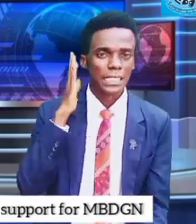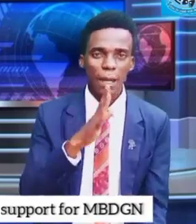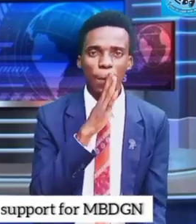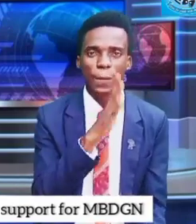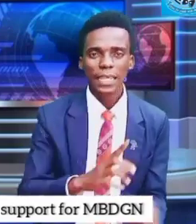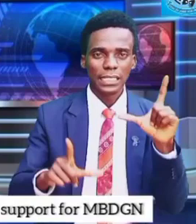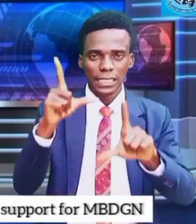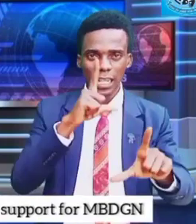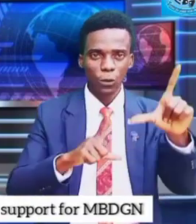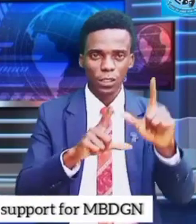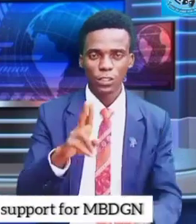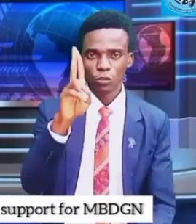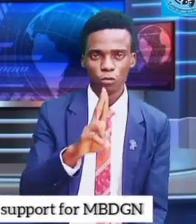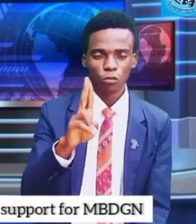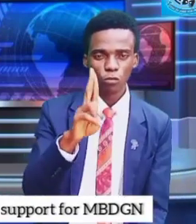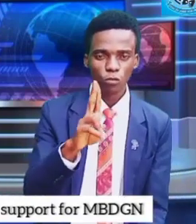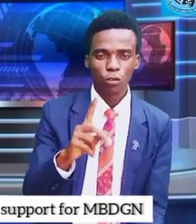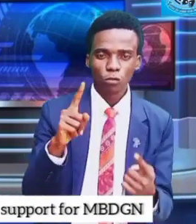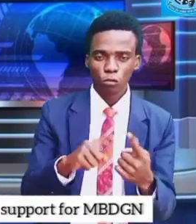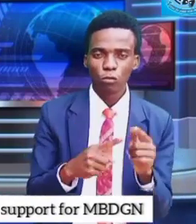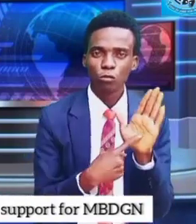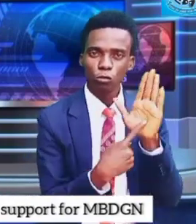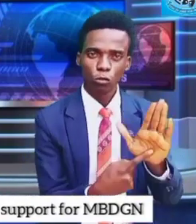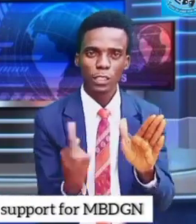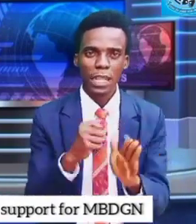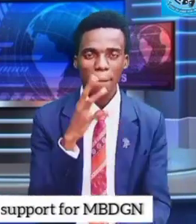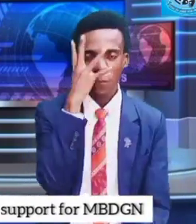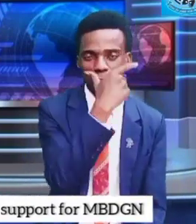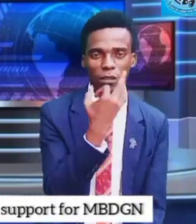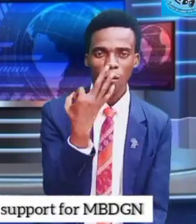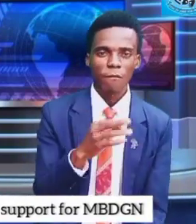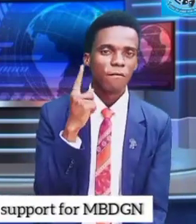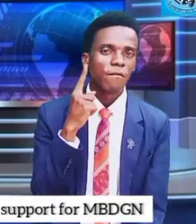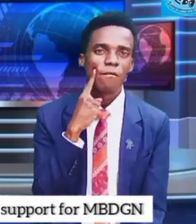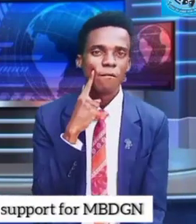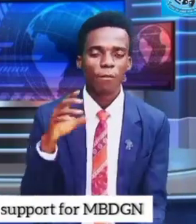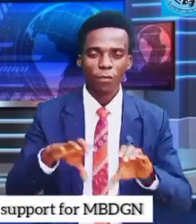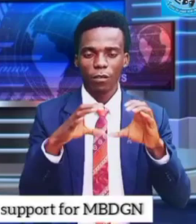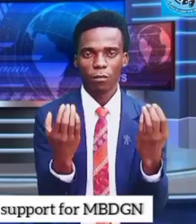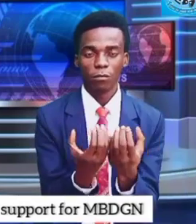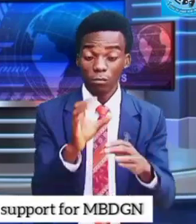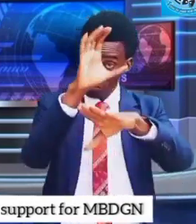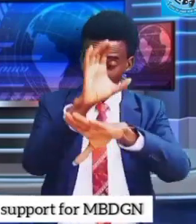language oriented to showcase the beauty of deaf culture.